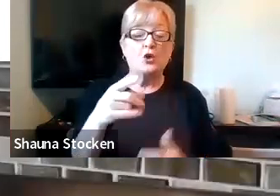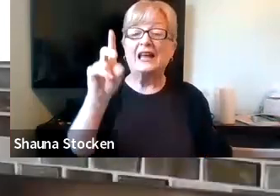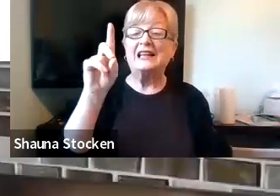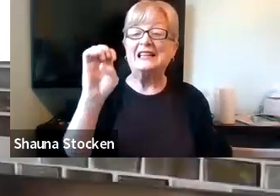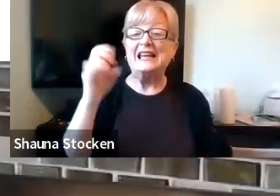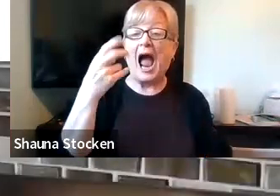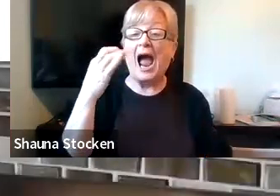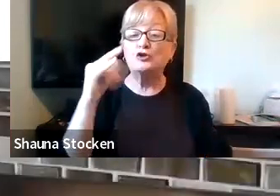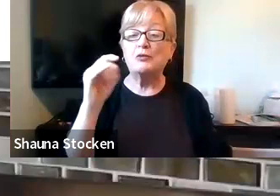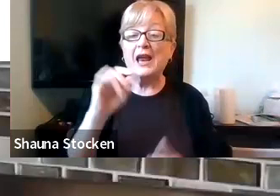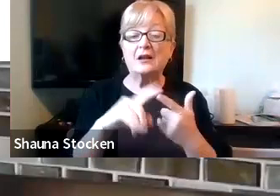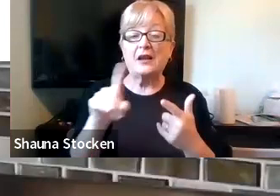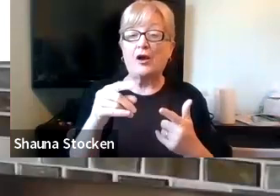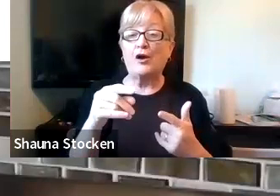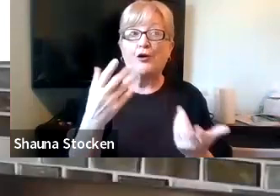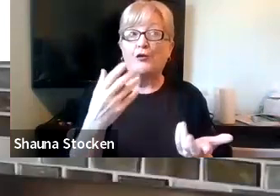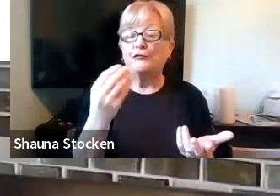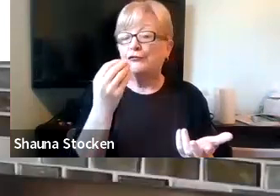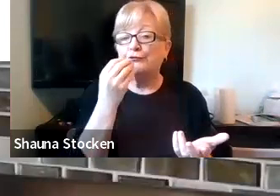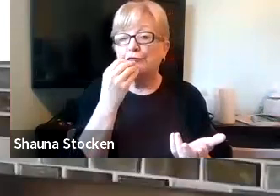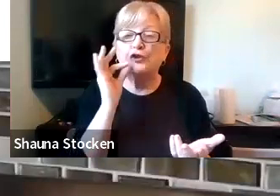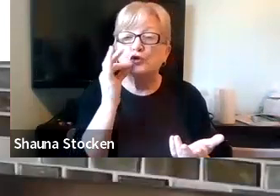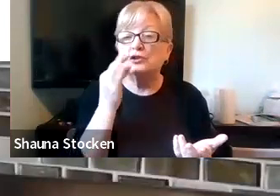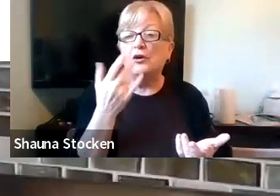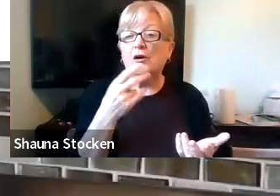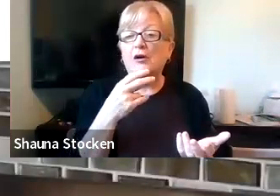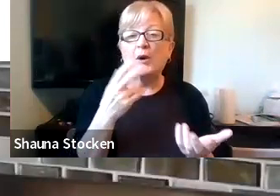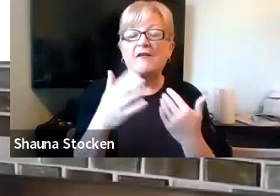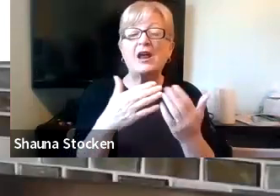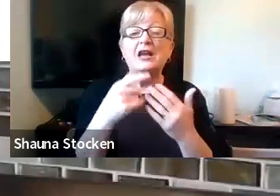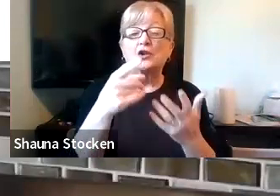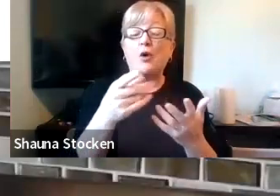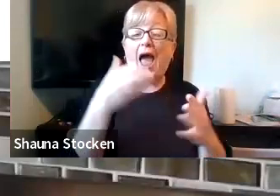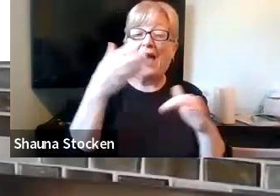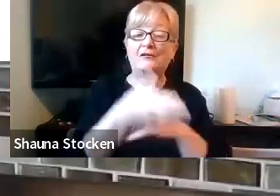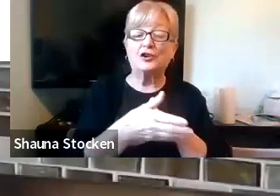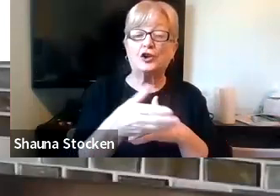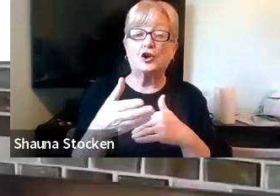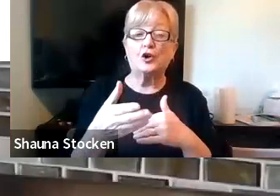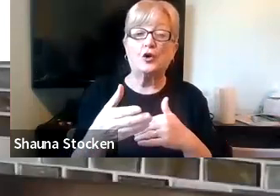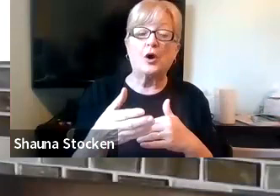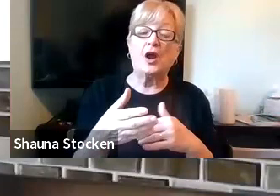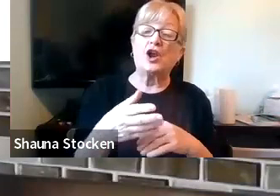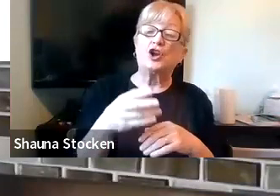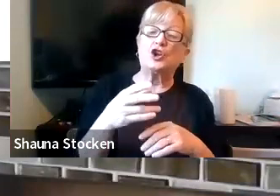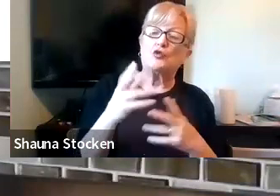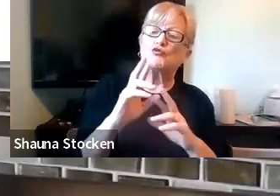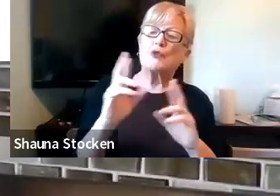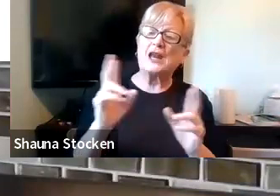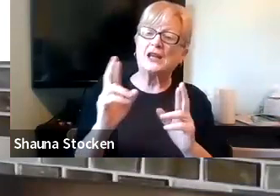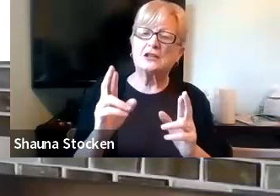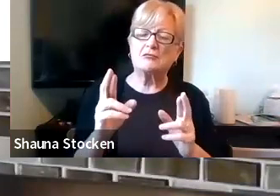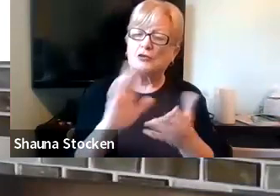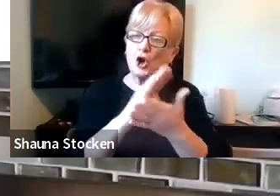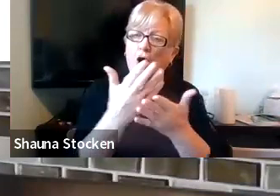and things. Keep warm. I love that because after you've done cooking something, but maybe you're not ready to eat yet, you've got other stuff to cook, you can put it in